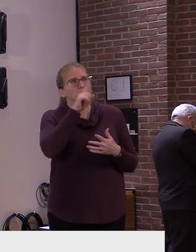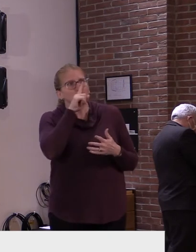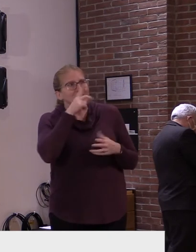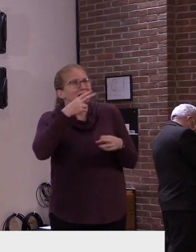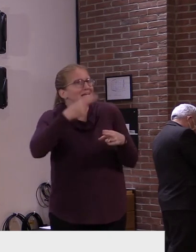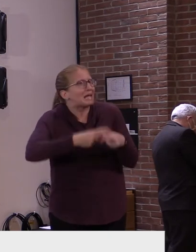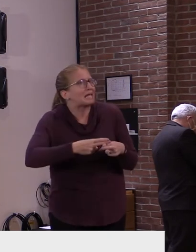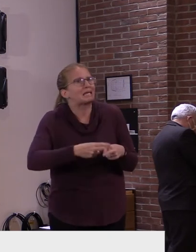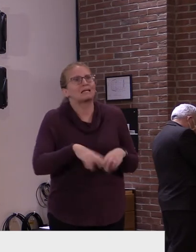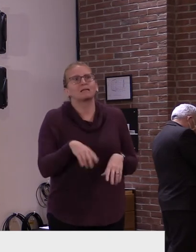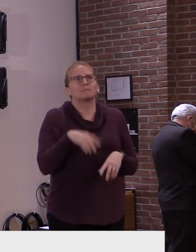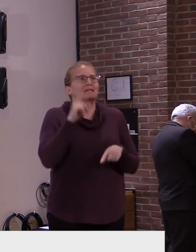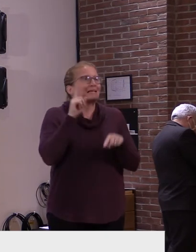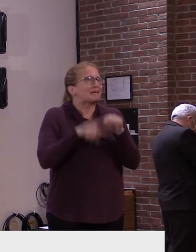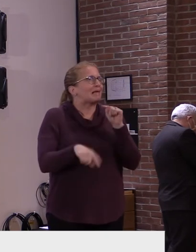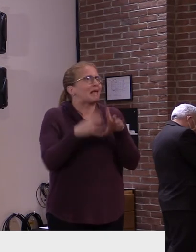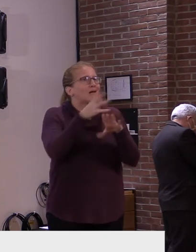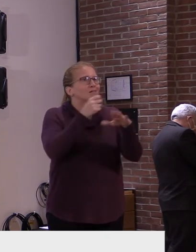this